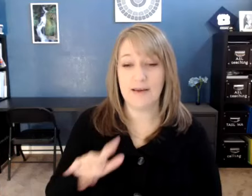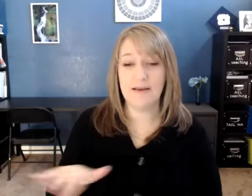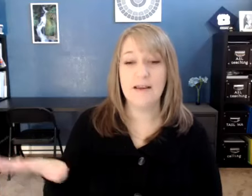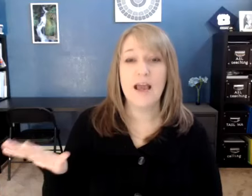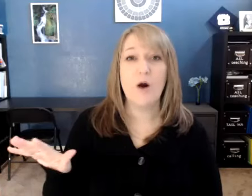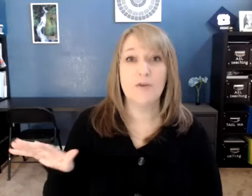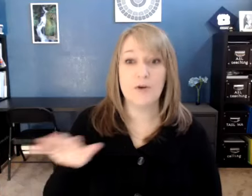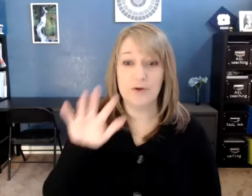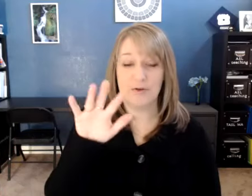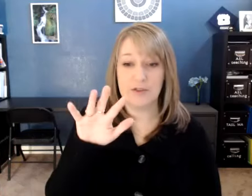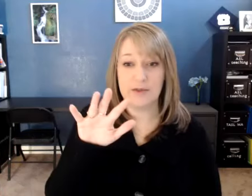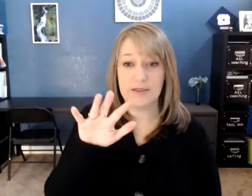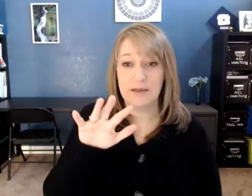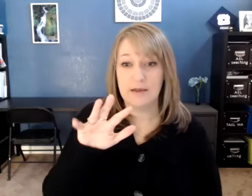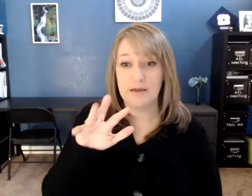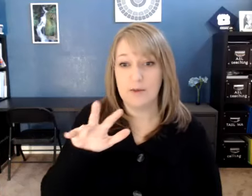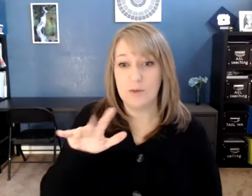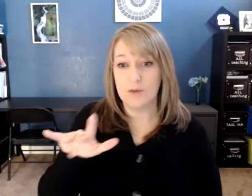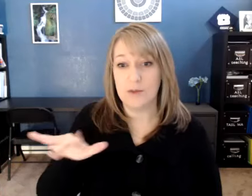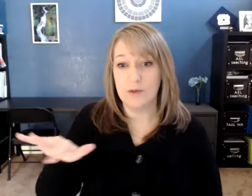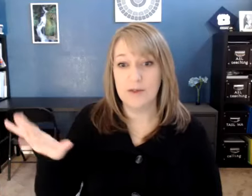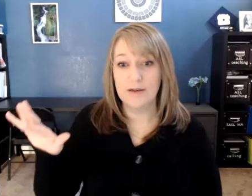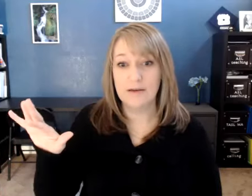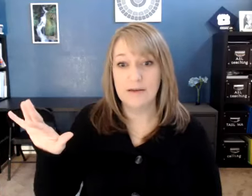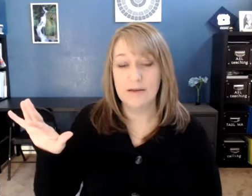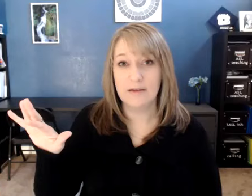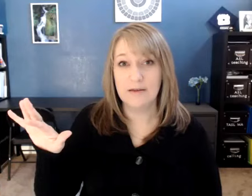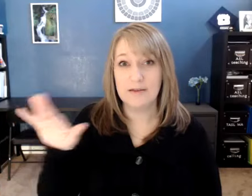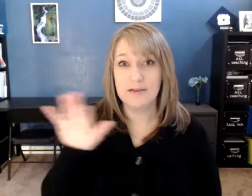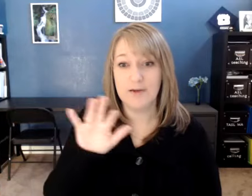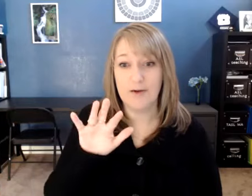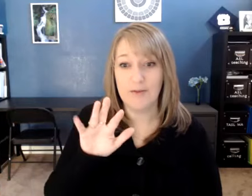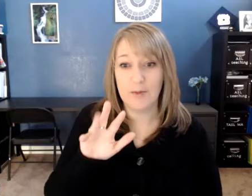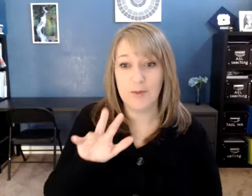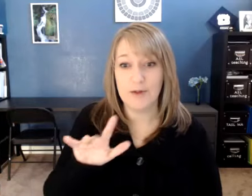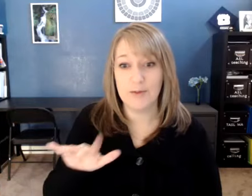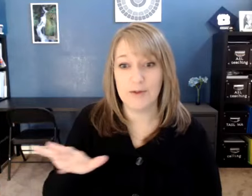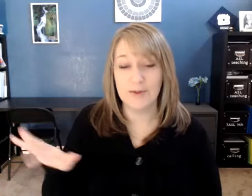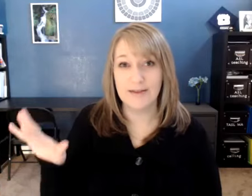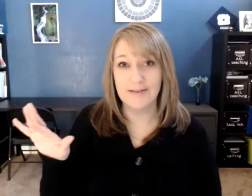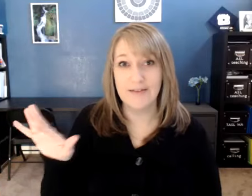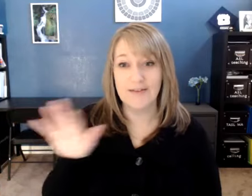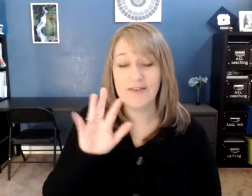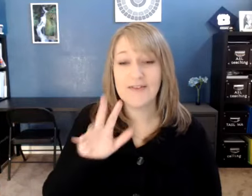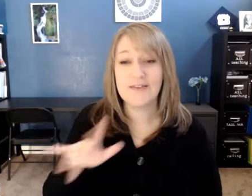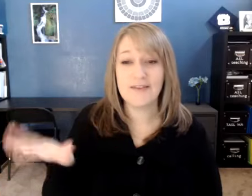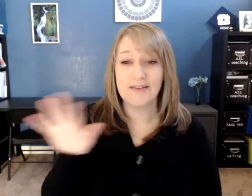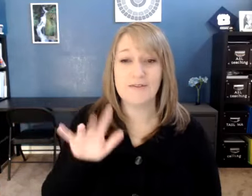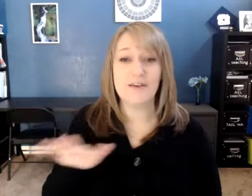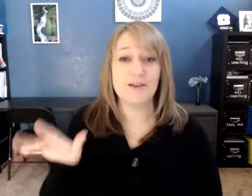Okay, over and over and over. So it's wiggle, wiggle, wiggle. Start over, wiggle, wiggle, wiggle,